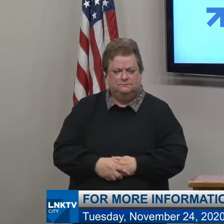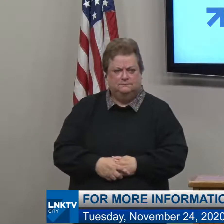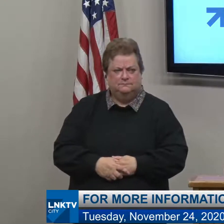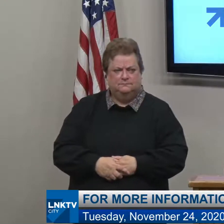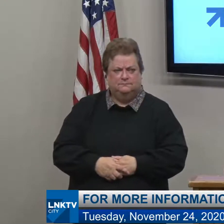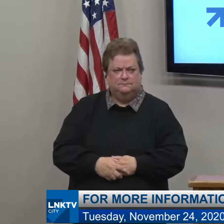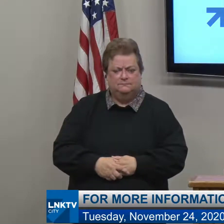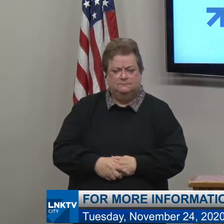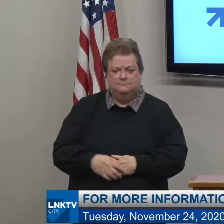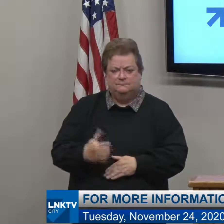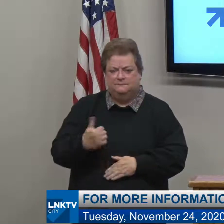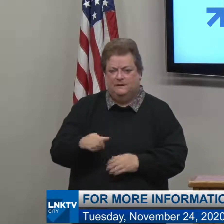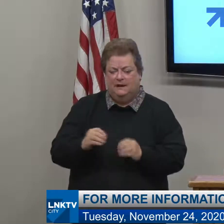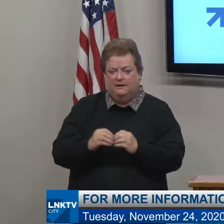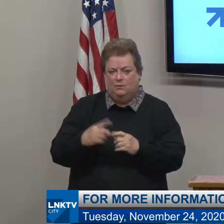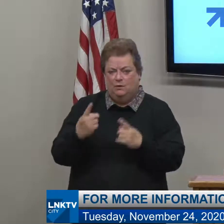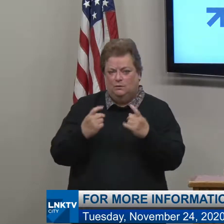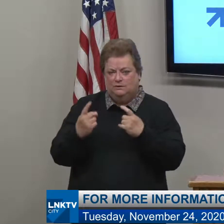Other questions?